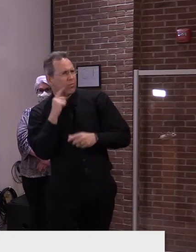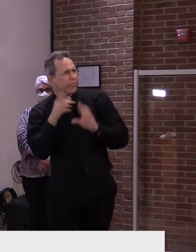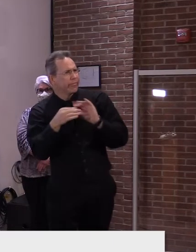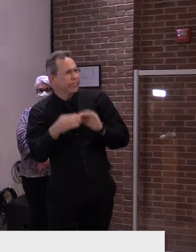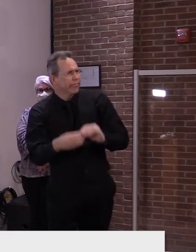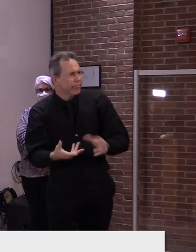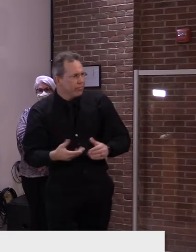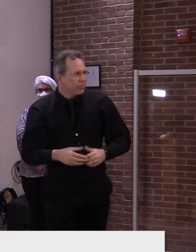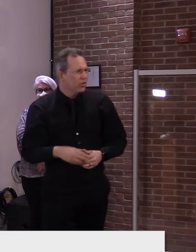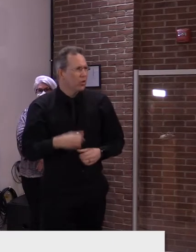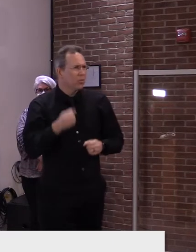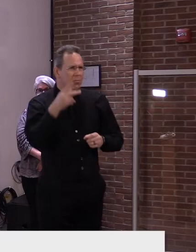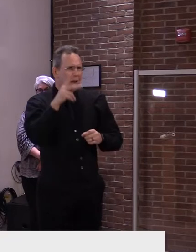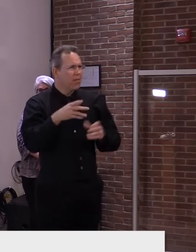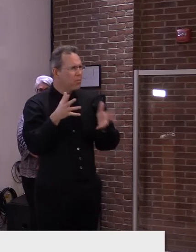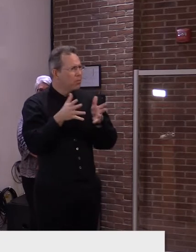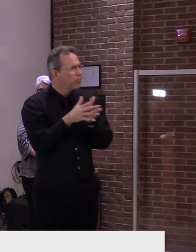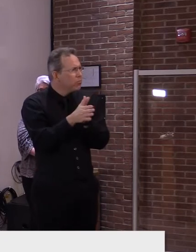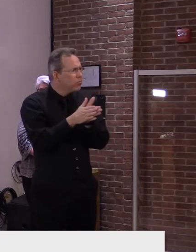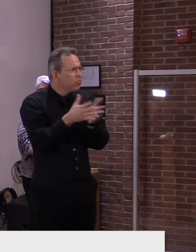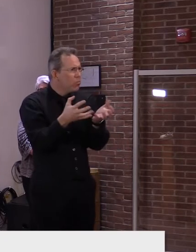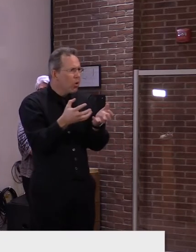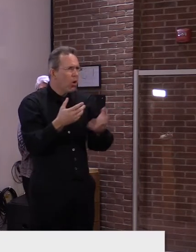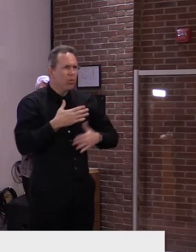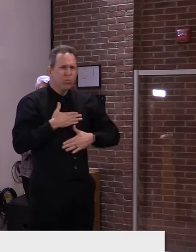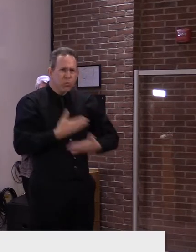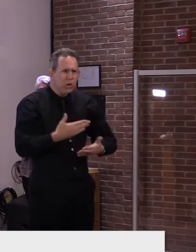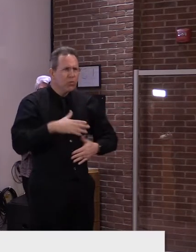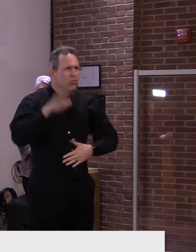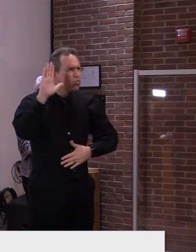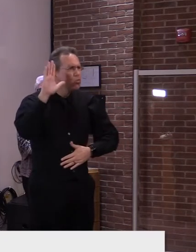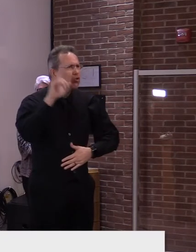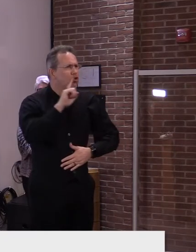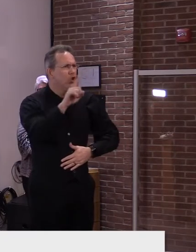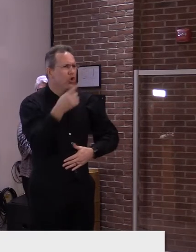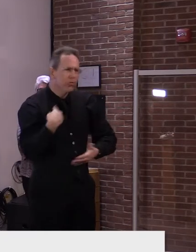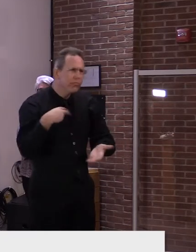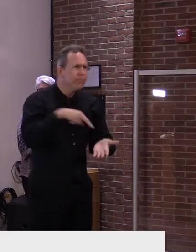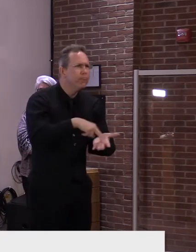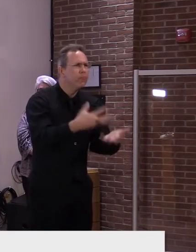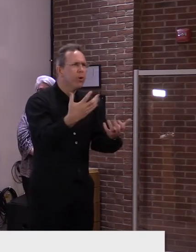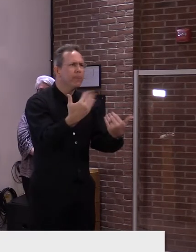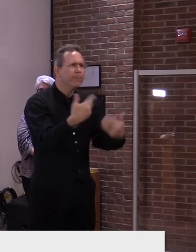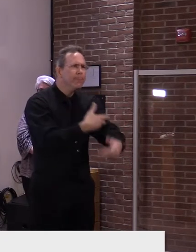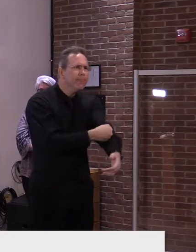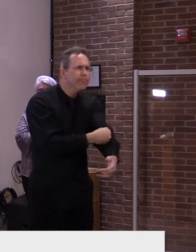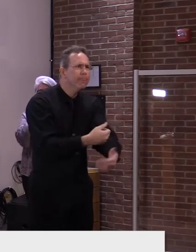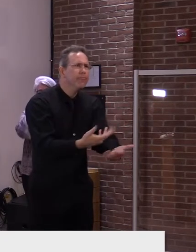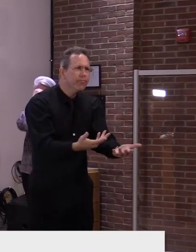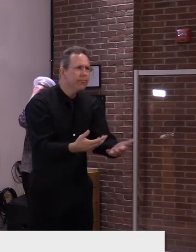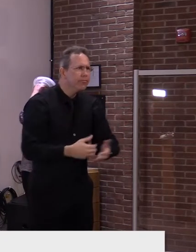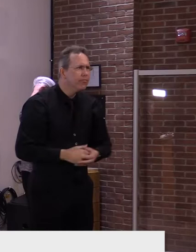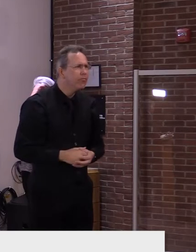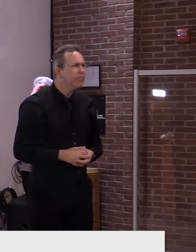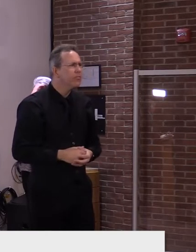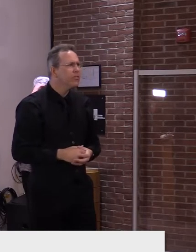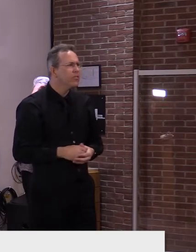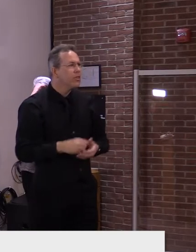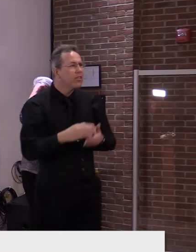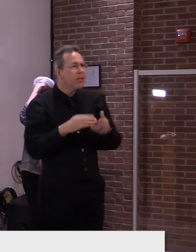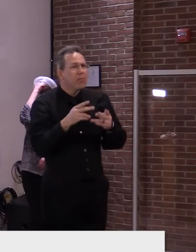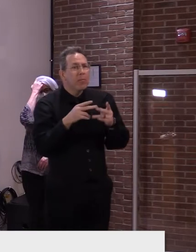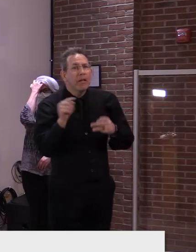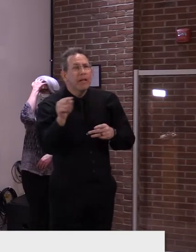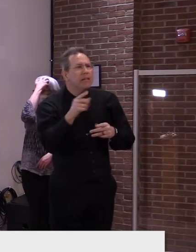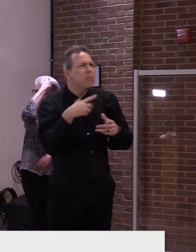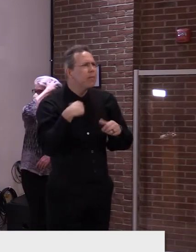terms of vaccine. We've had some pockets that we've been a little bit concerned about. And Dr. Levine and